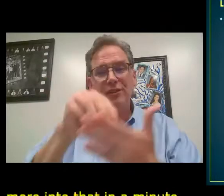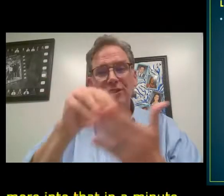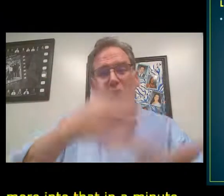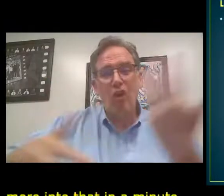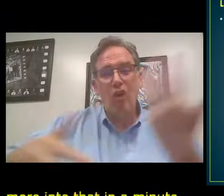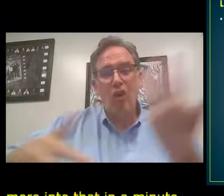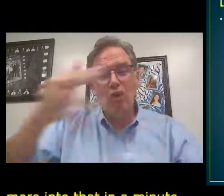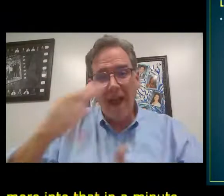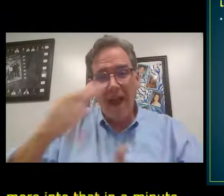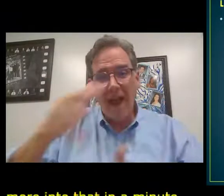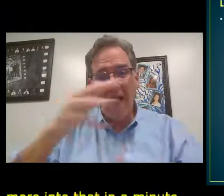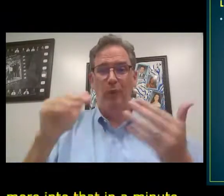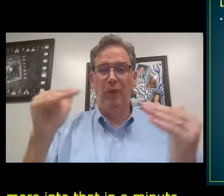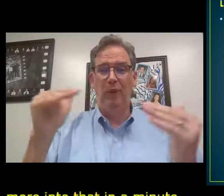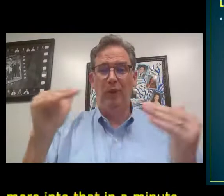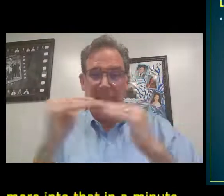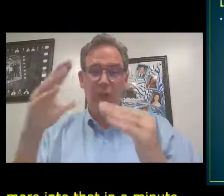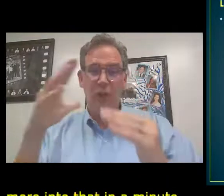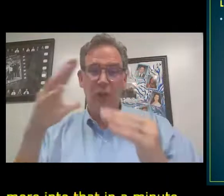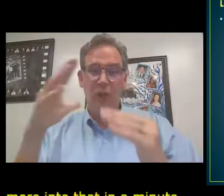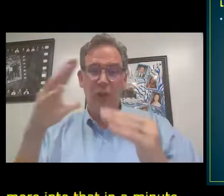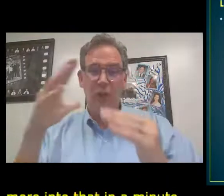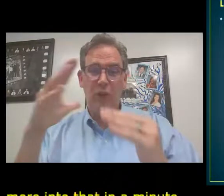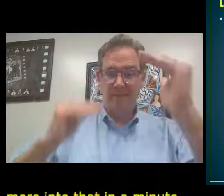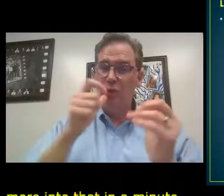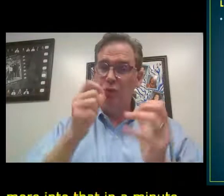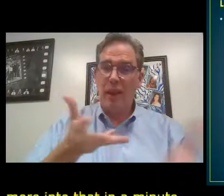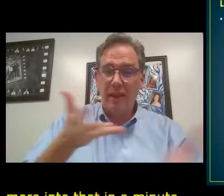advocating for LRE in an IEP,